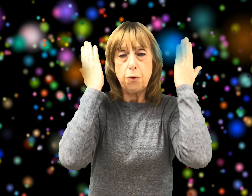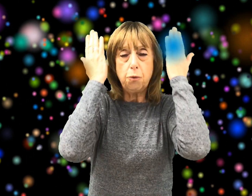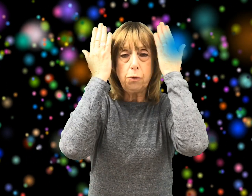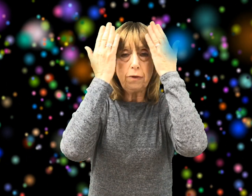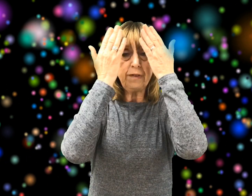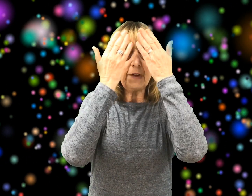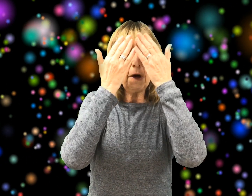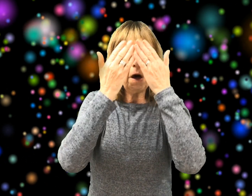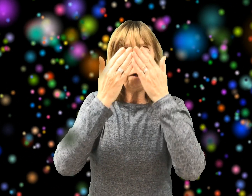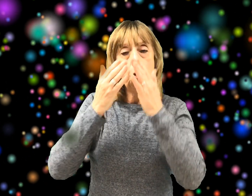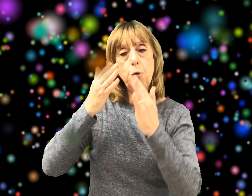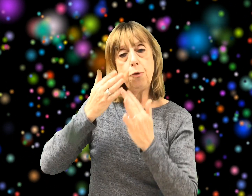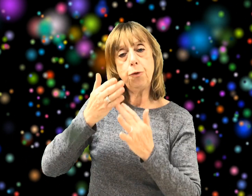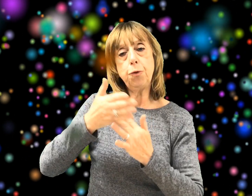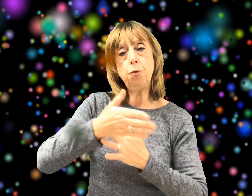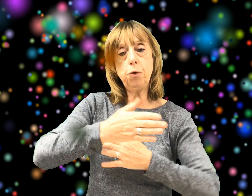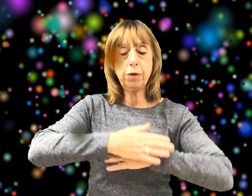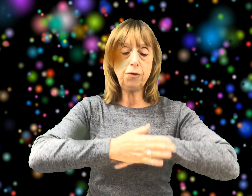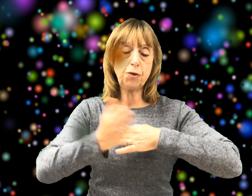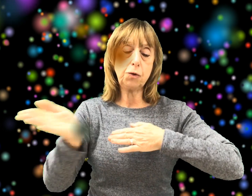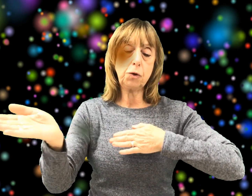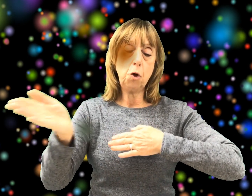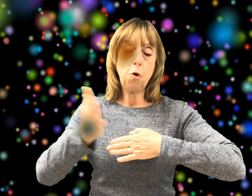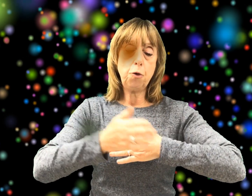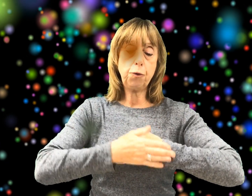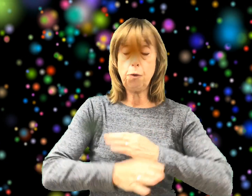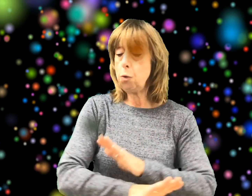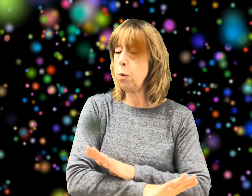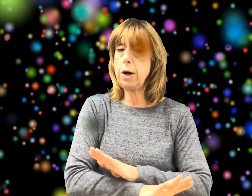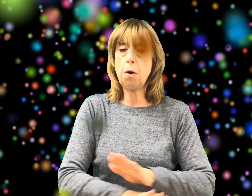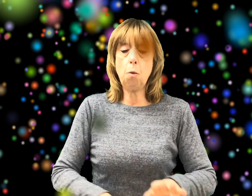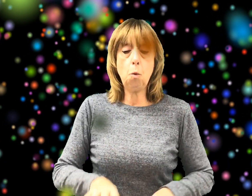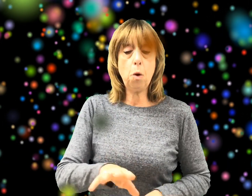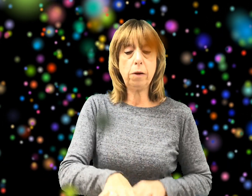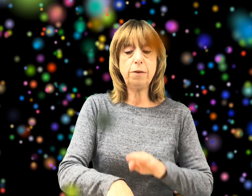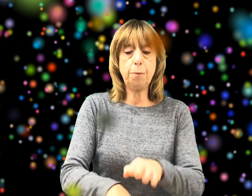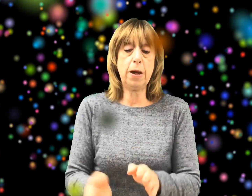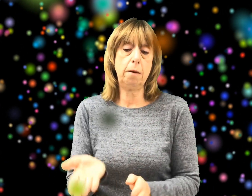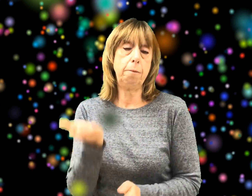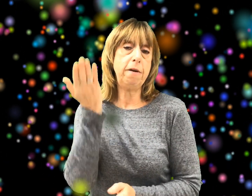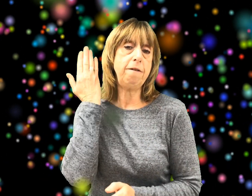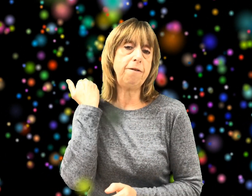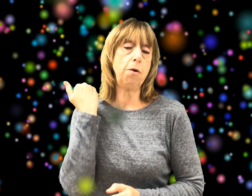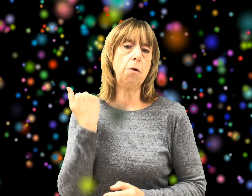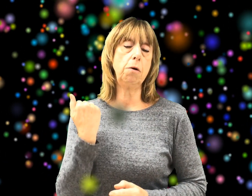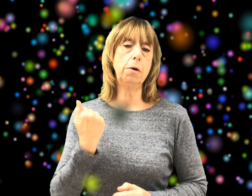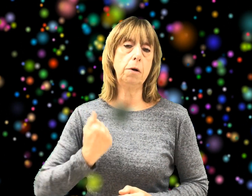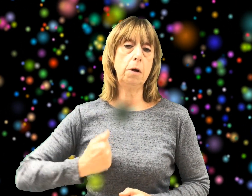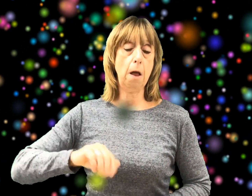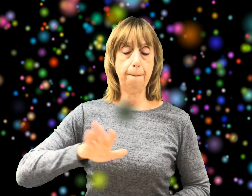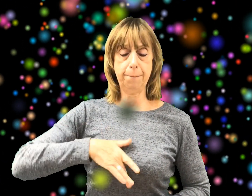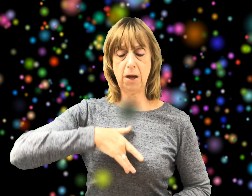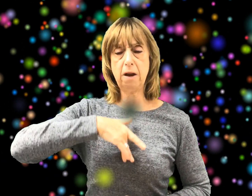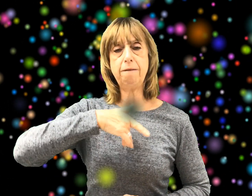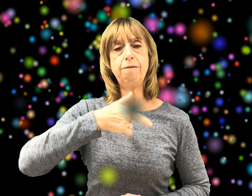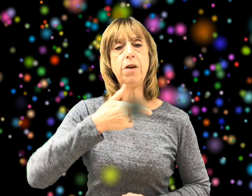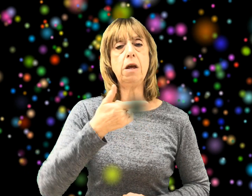Through the dark, through the door, through where no one's been before, but it